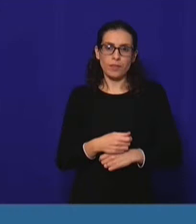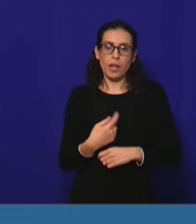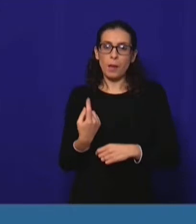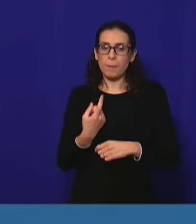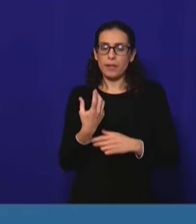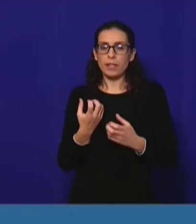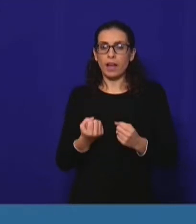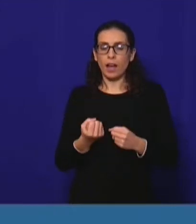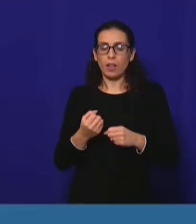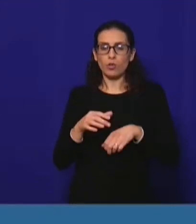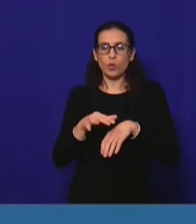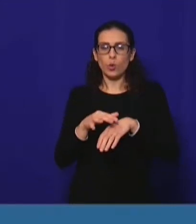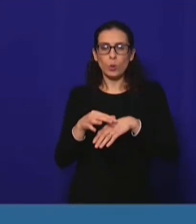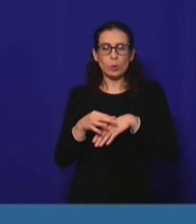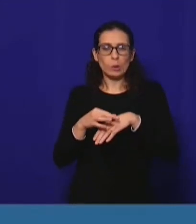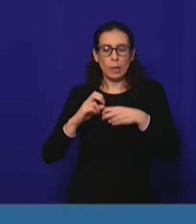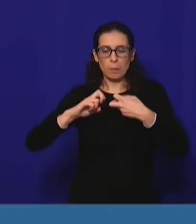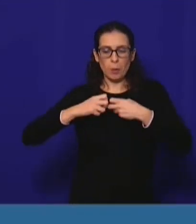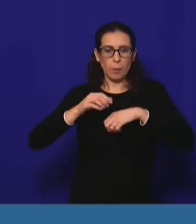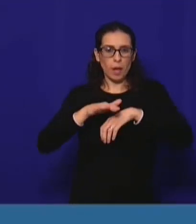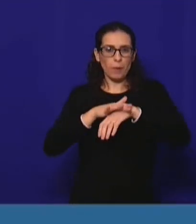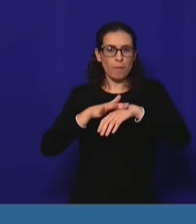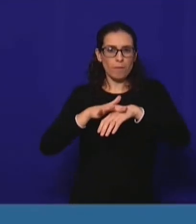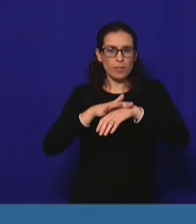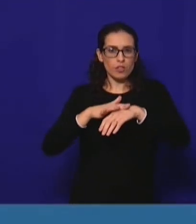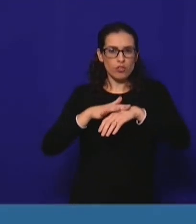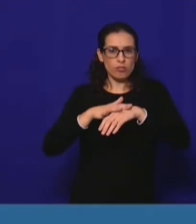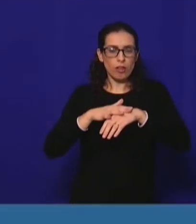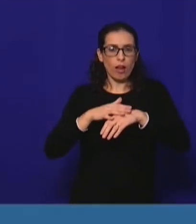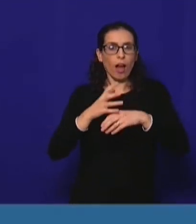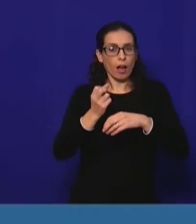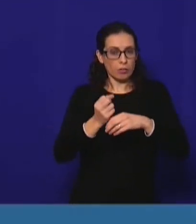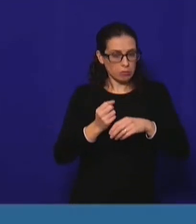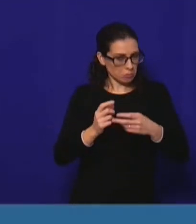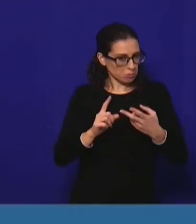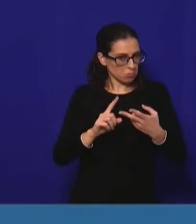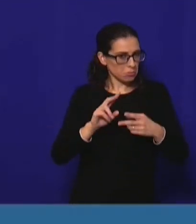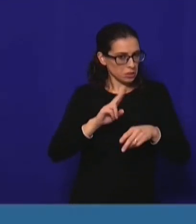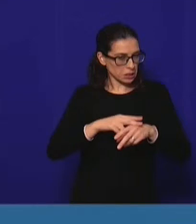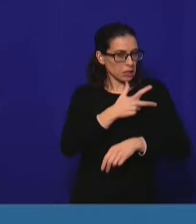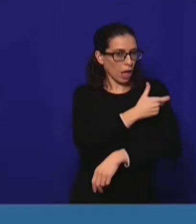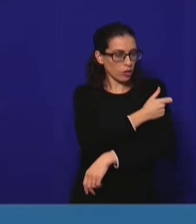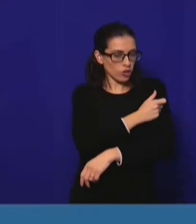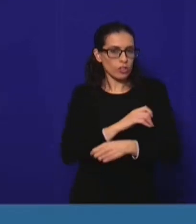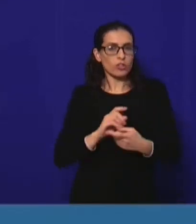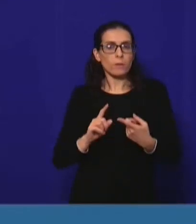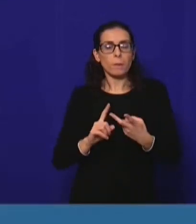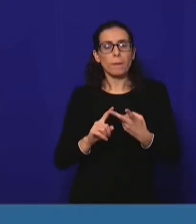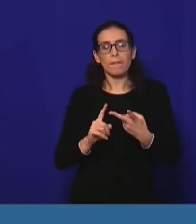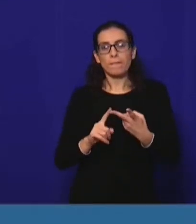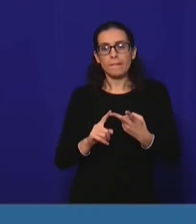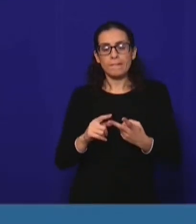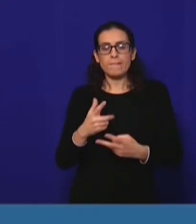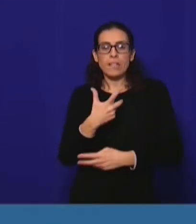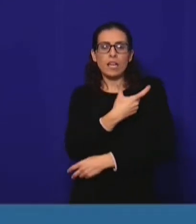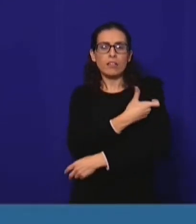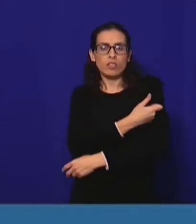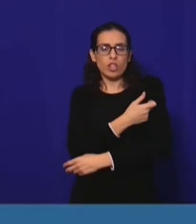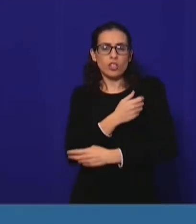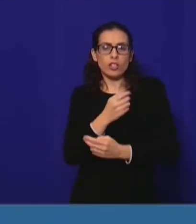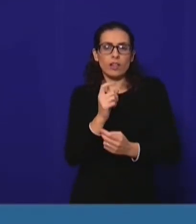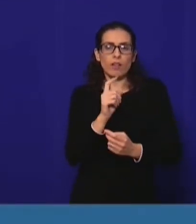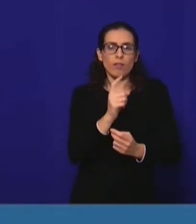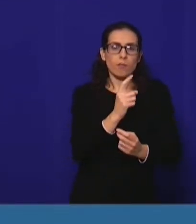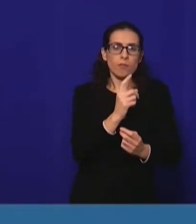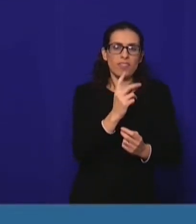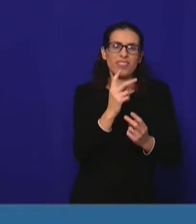bħal psoriasis pereżempju jew l-ekżema. It-tilqima jista' joħodha? It-tieni mistoqsija. It-tilqima tingħata f'żewġ dożi. Bejn